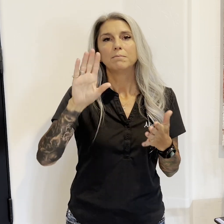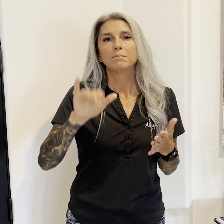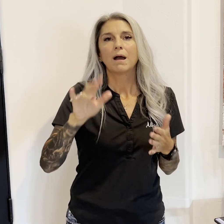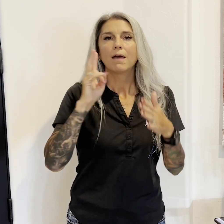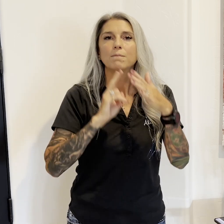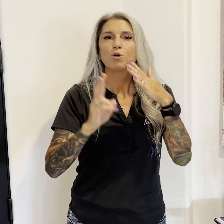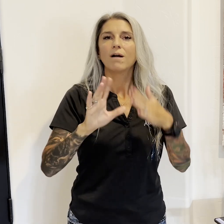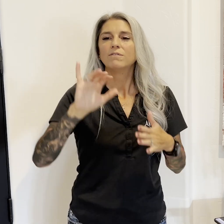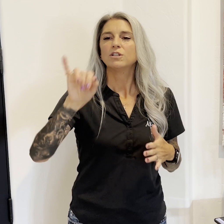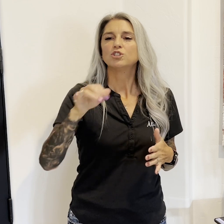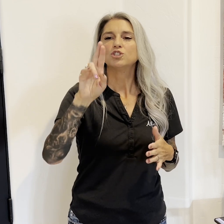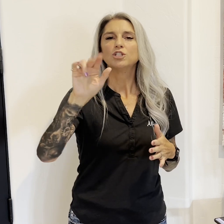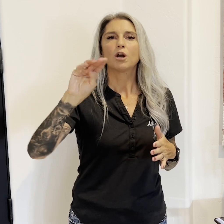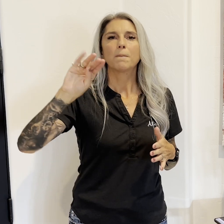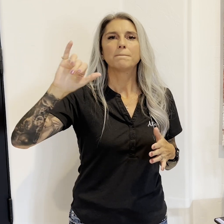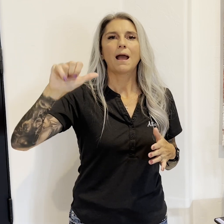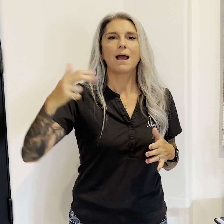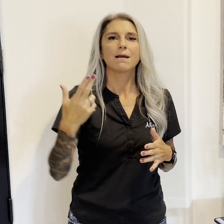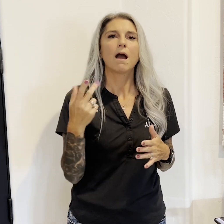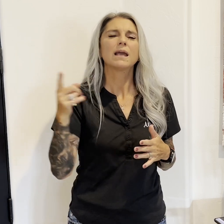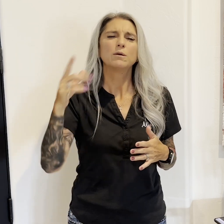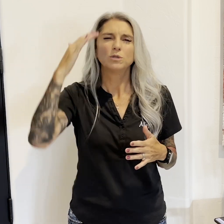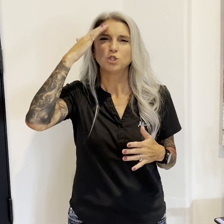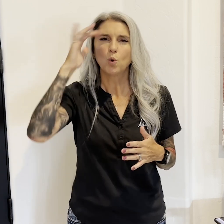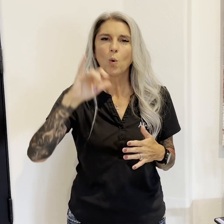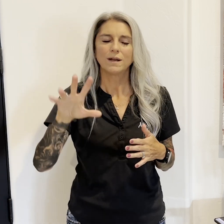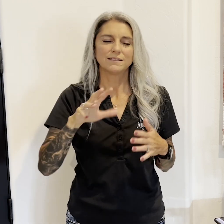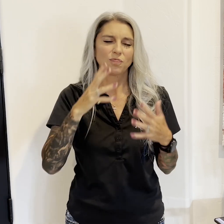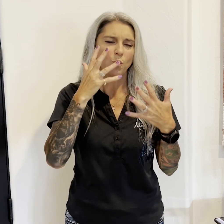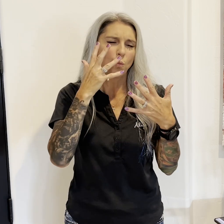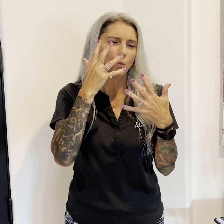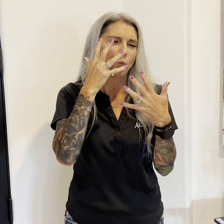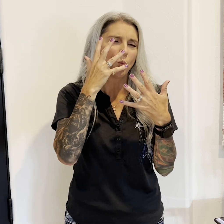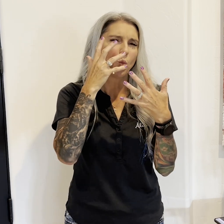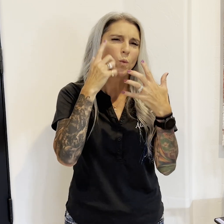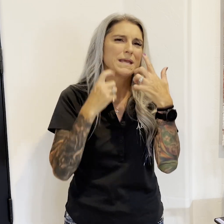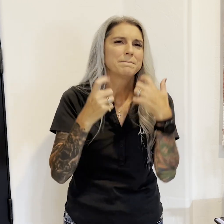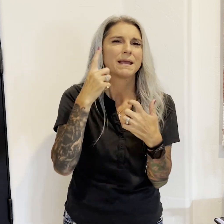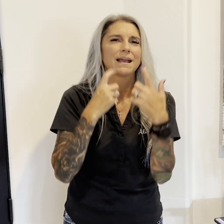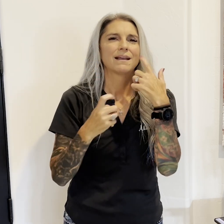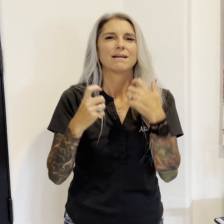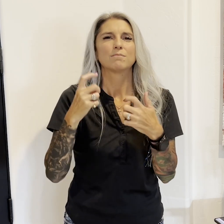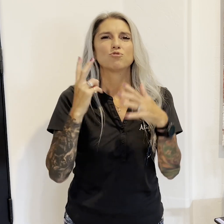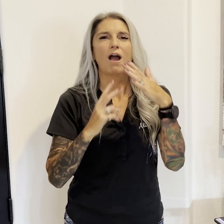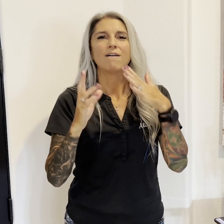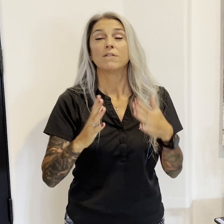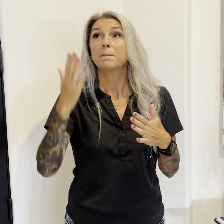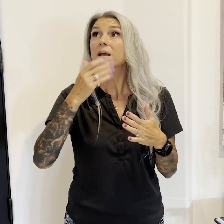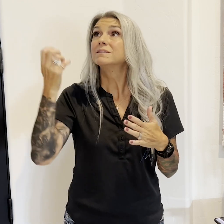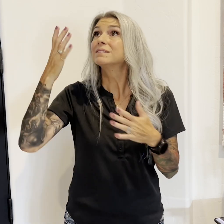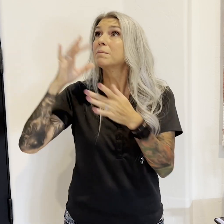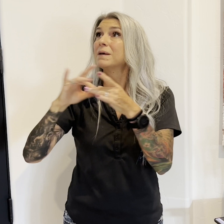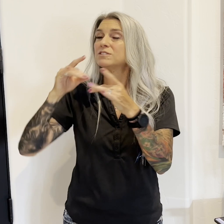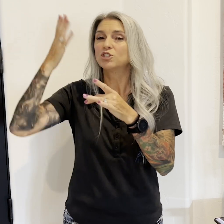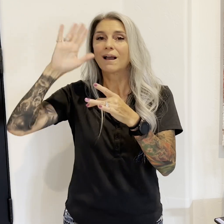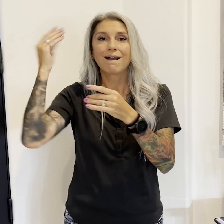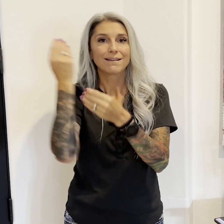written by the prophet Jeremiah. Now, Jeremiah was known as the weeping prophet because his messages that God